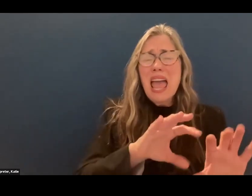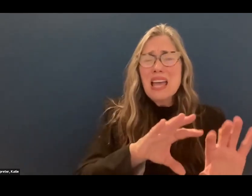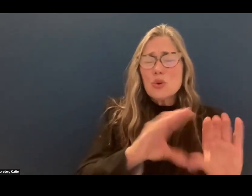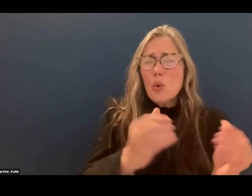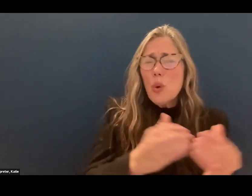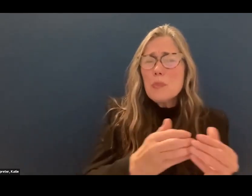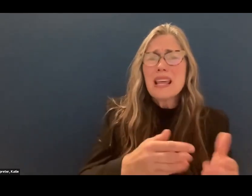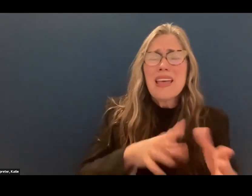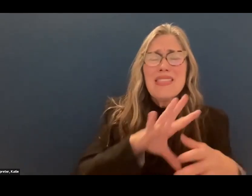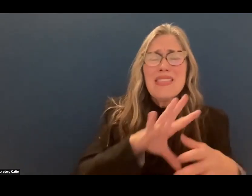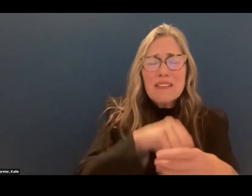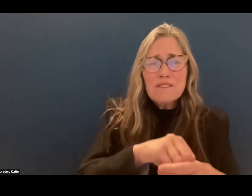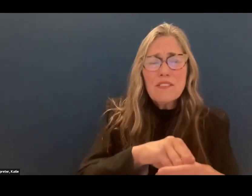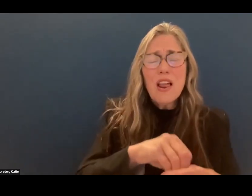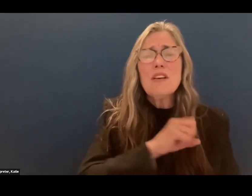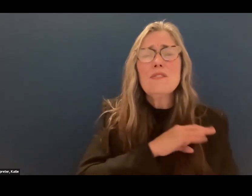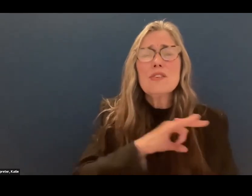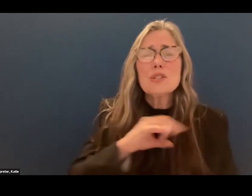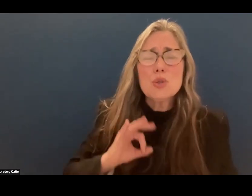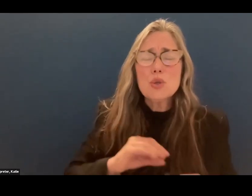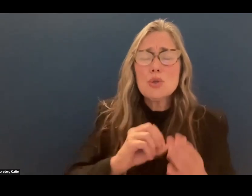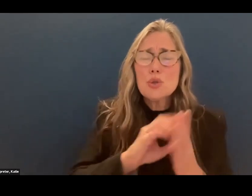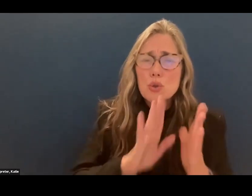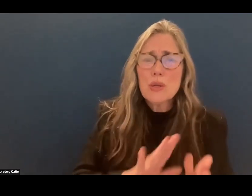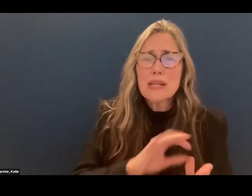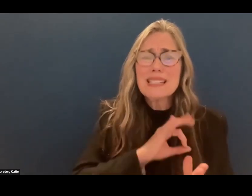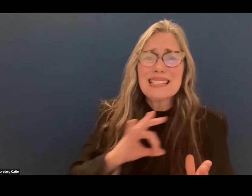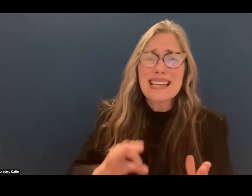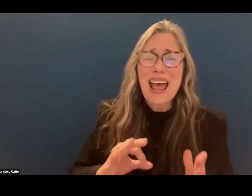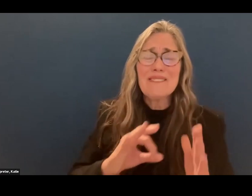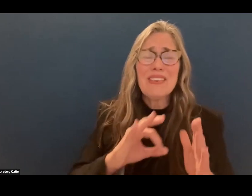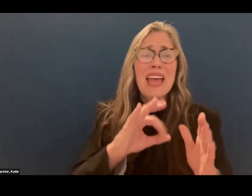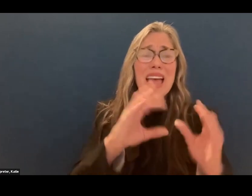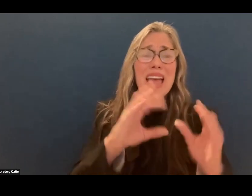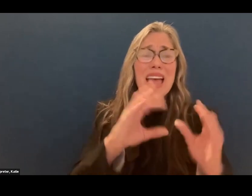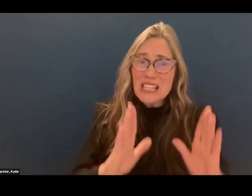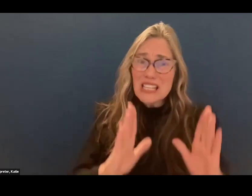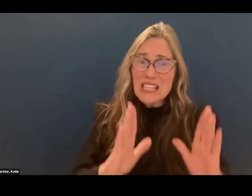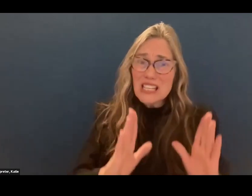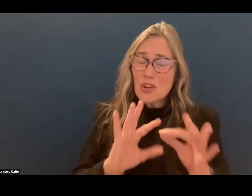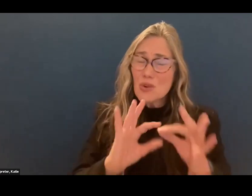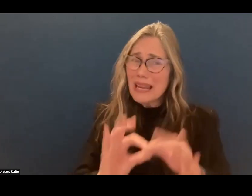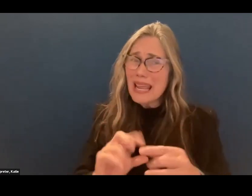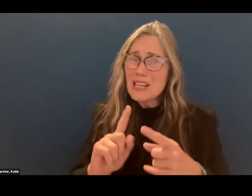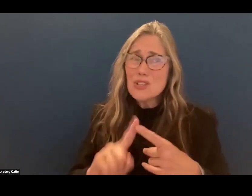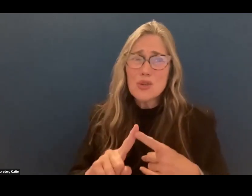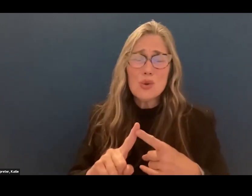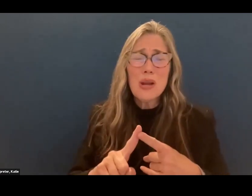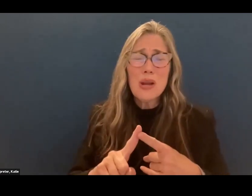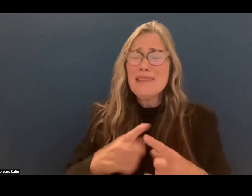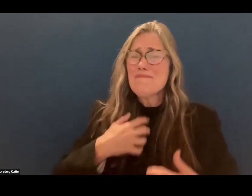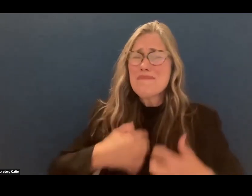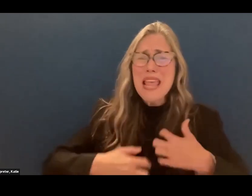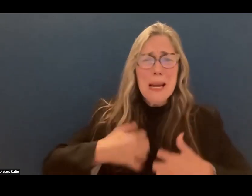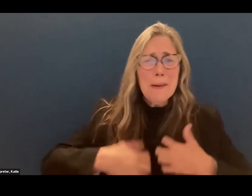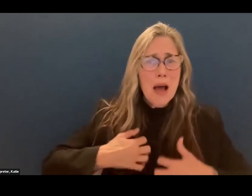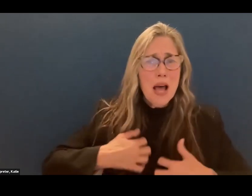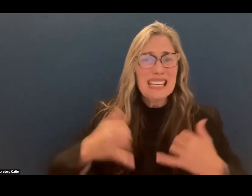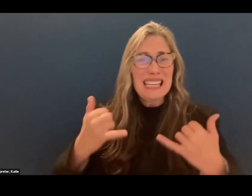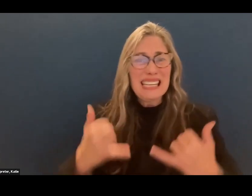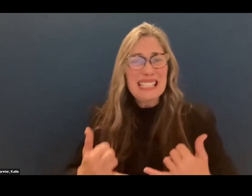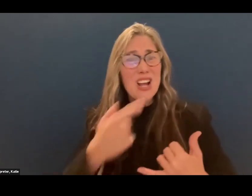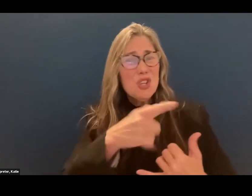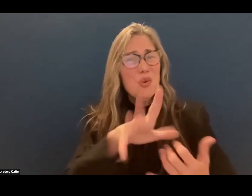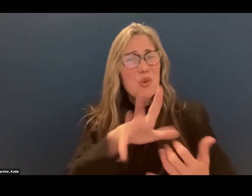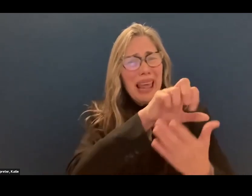teachers around issues of bias and racial animosity. As a result, you now have to reinvent the wheel